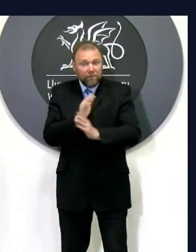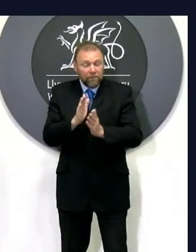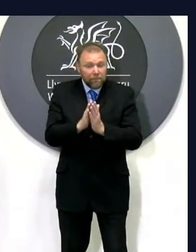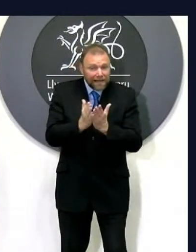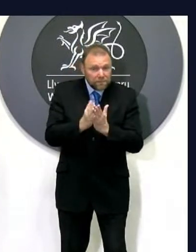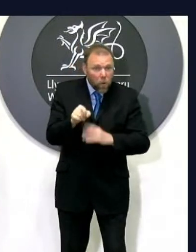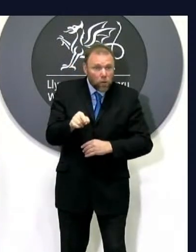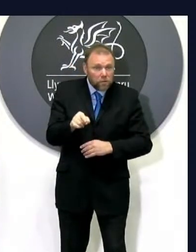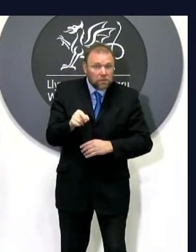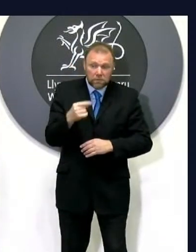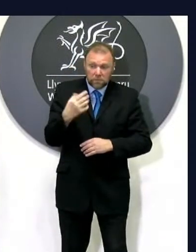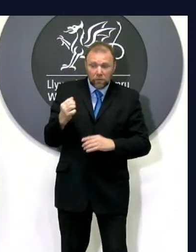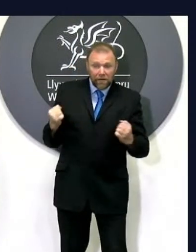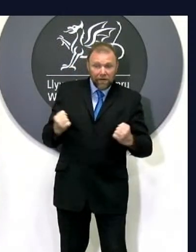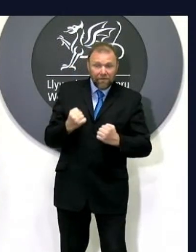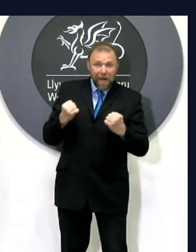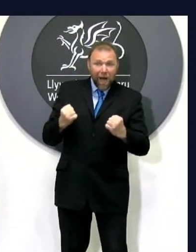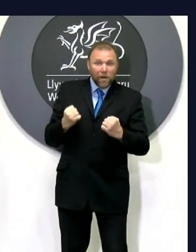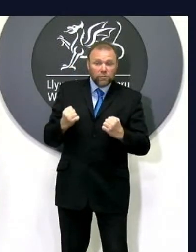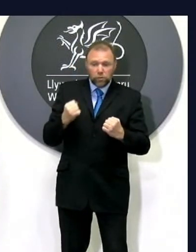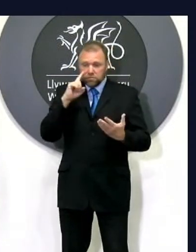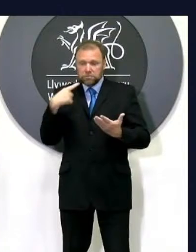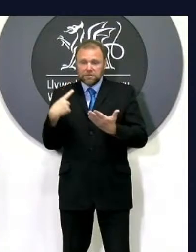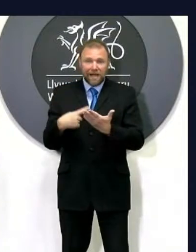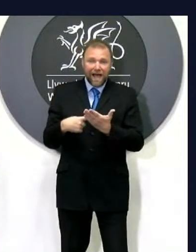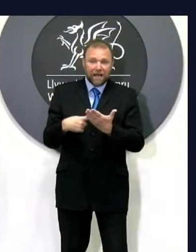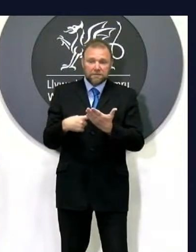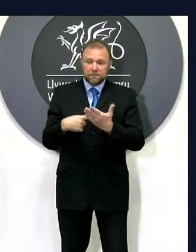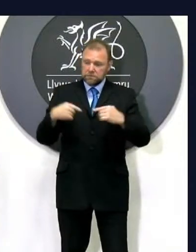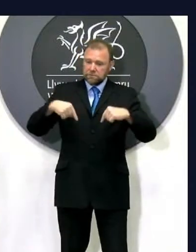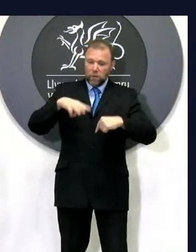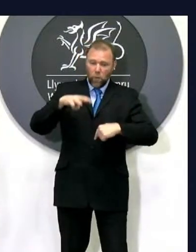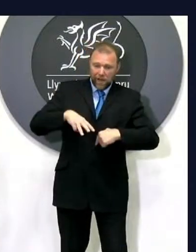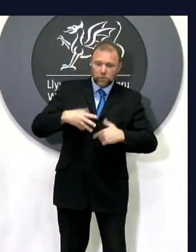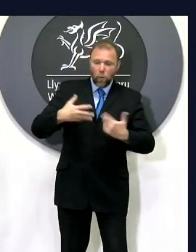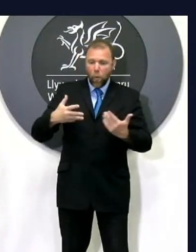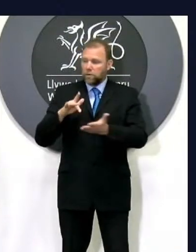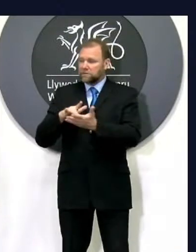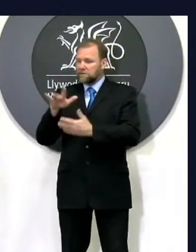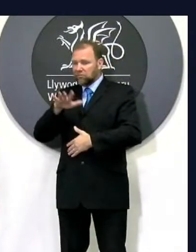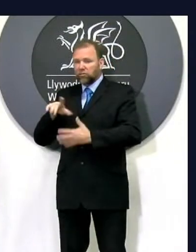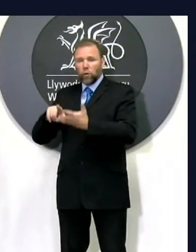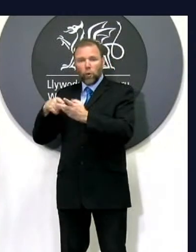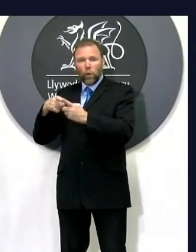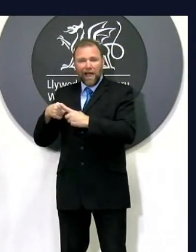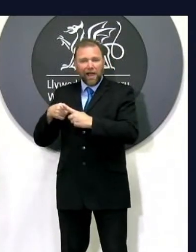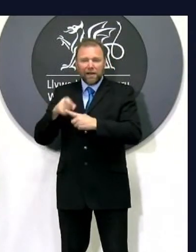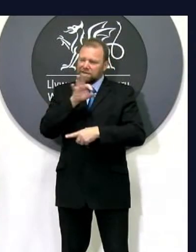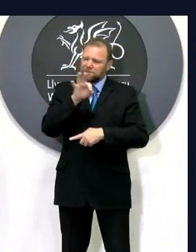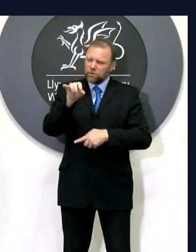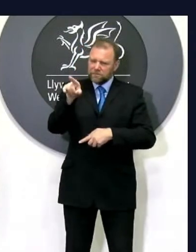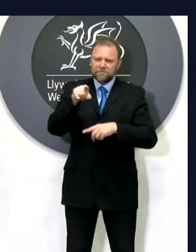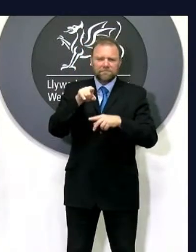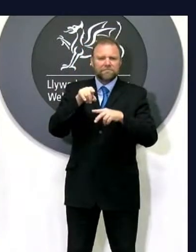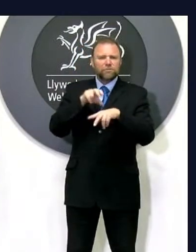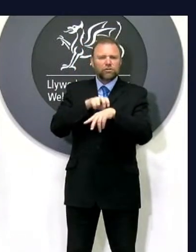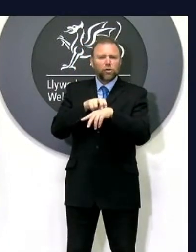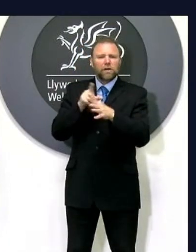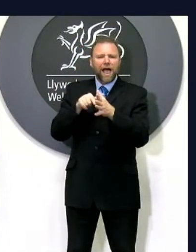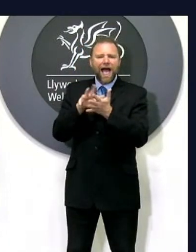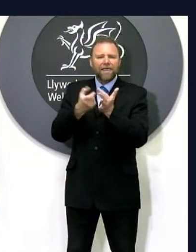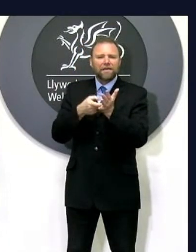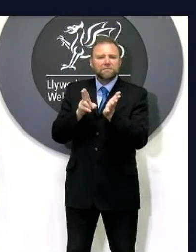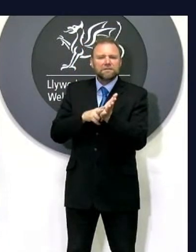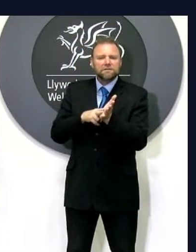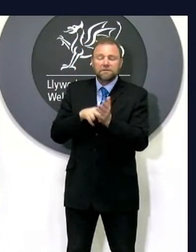have the power to do that as a devolved administration, or would it come centrally? And just for yourself, Dr. Atherton, on vaccine passports, is there scientific